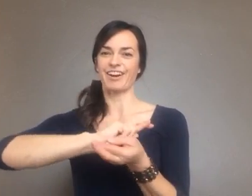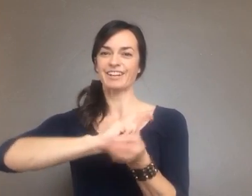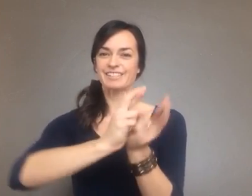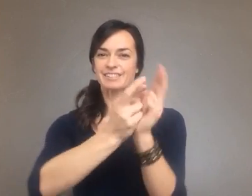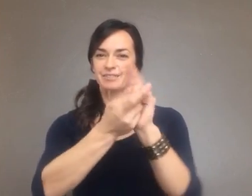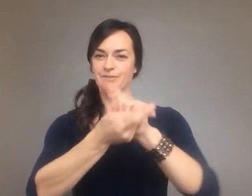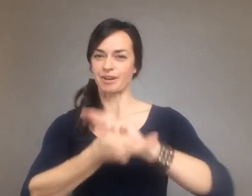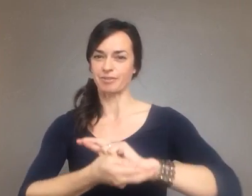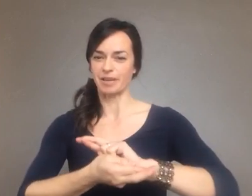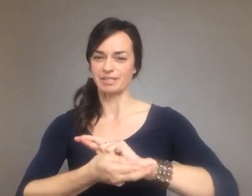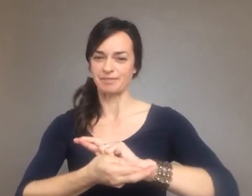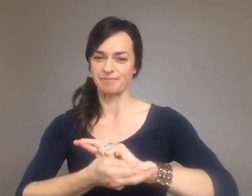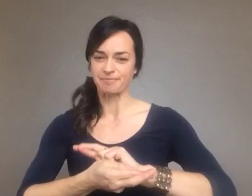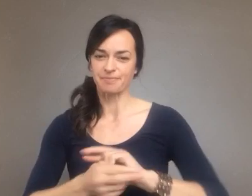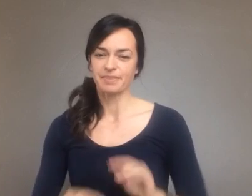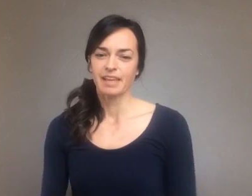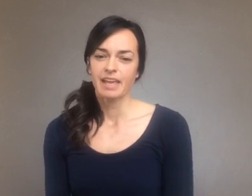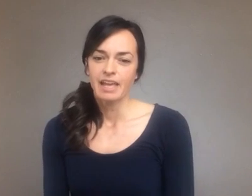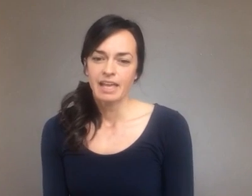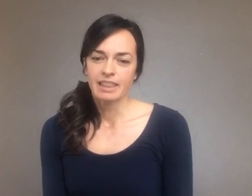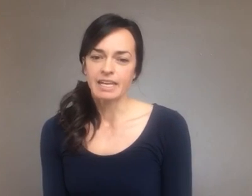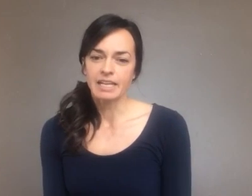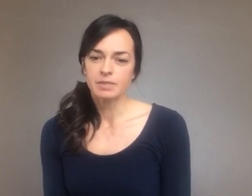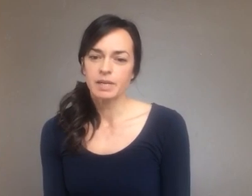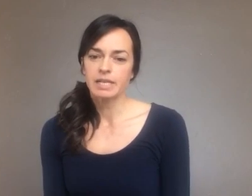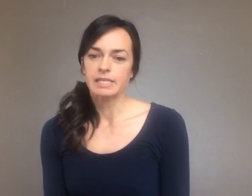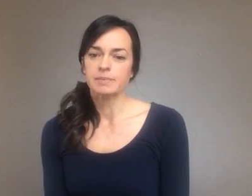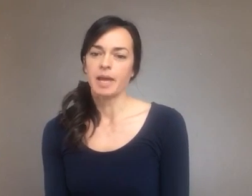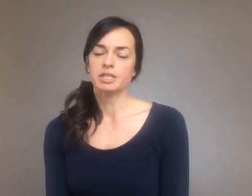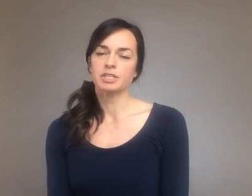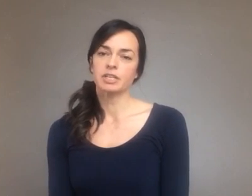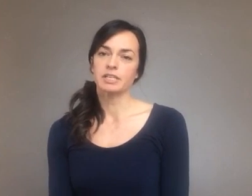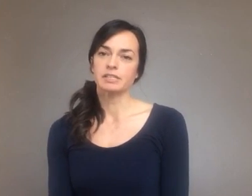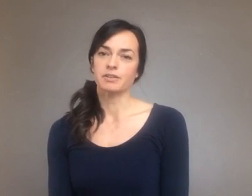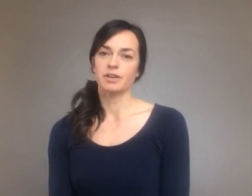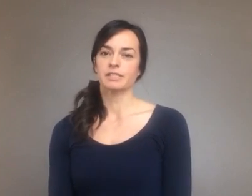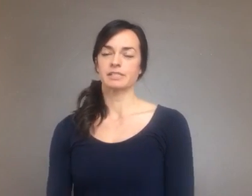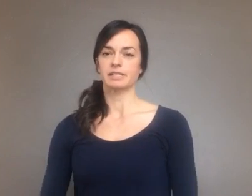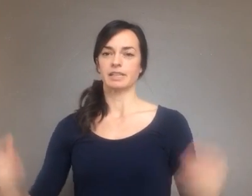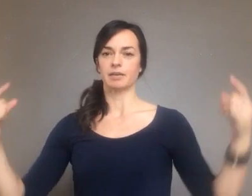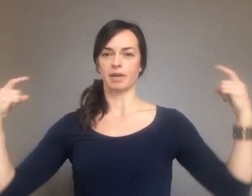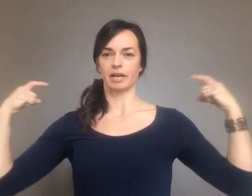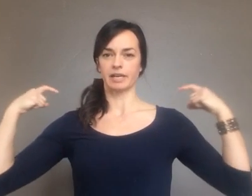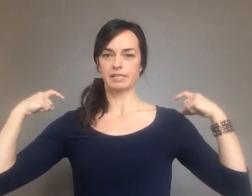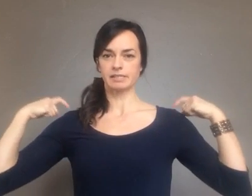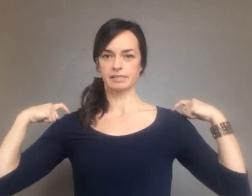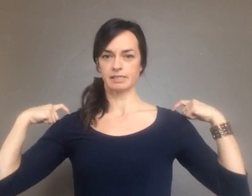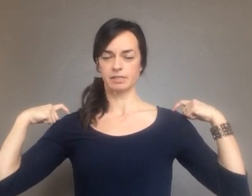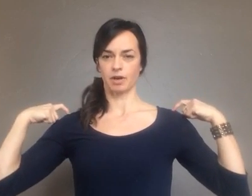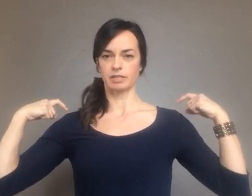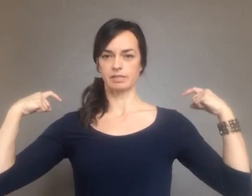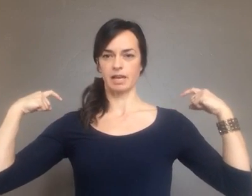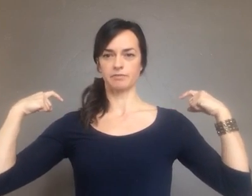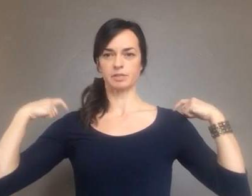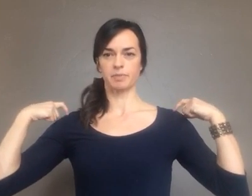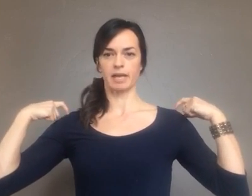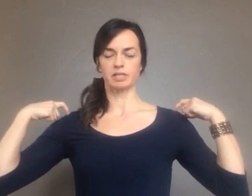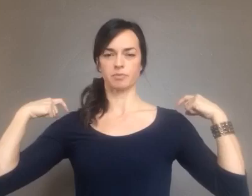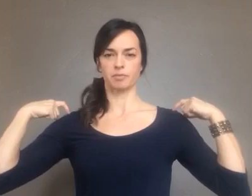R's, Reformation. The next one is Spanish Conquistadors in the Americas. So our sign for Spanish, remember we